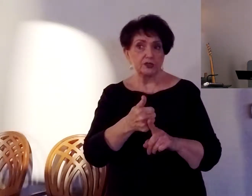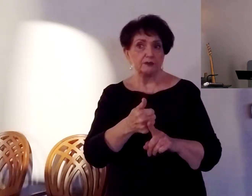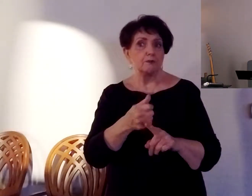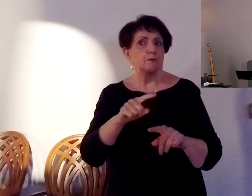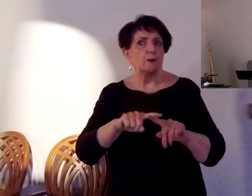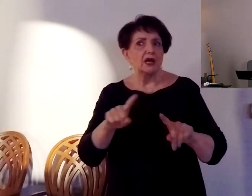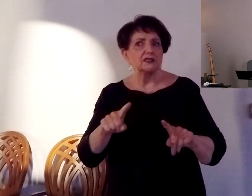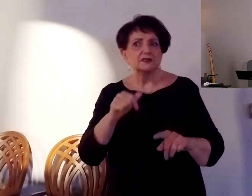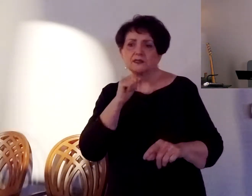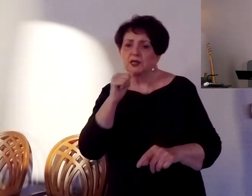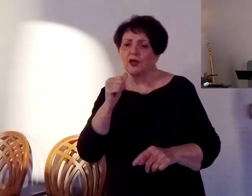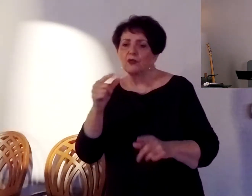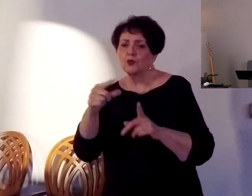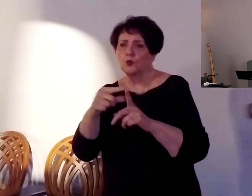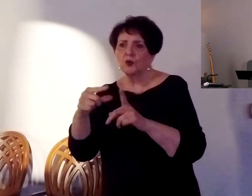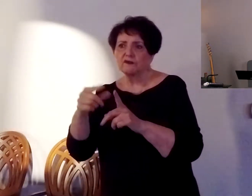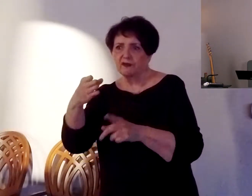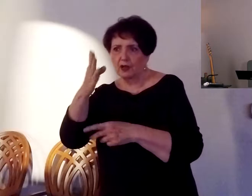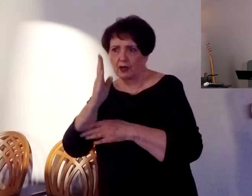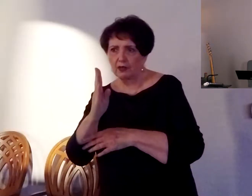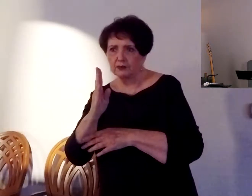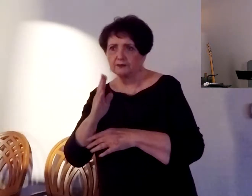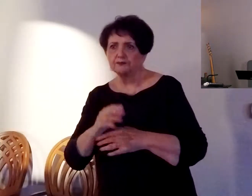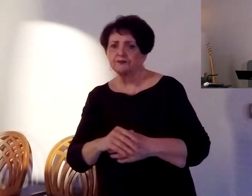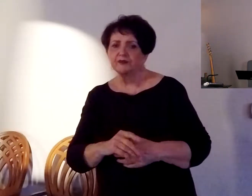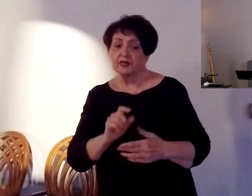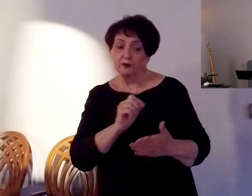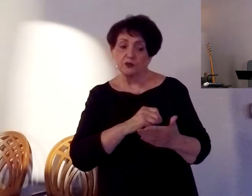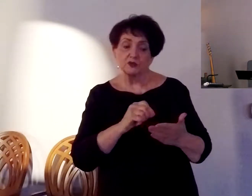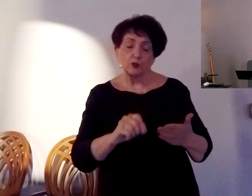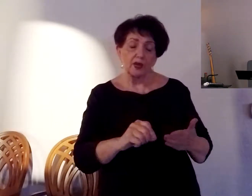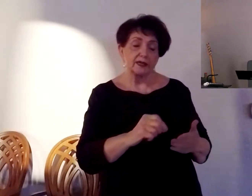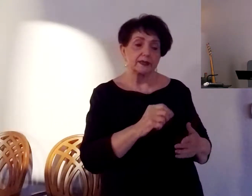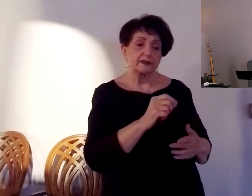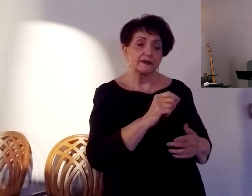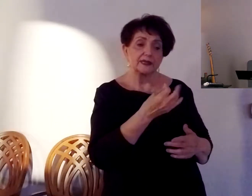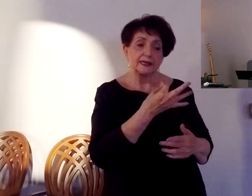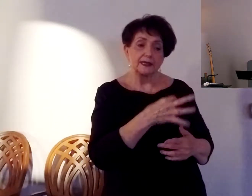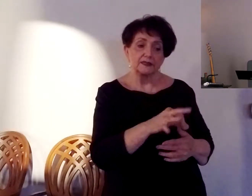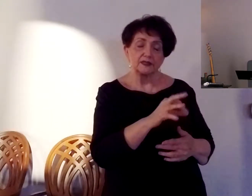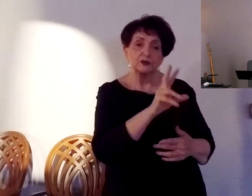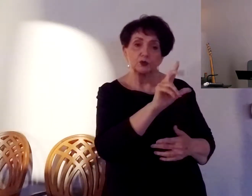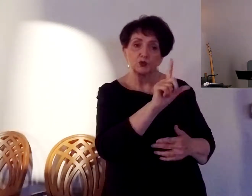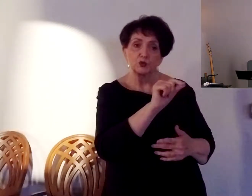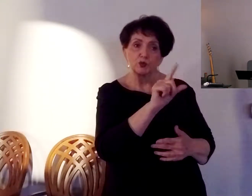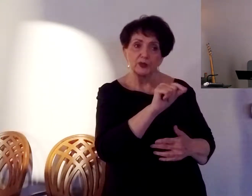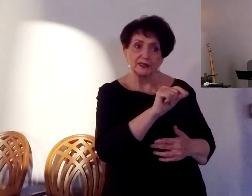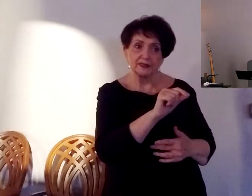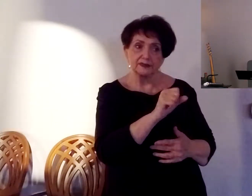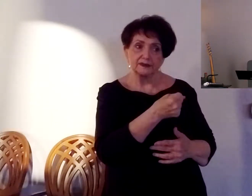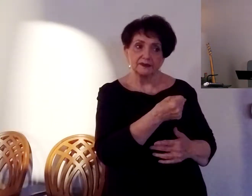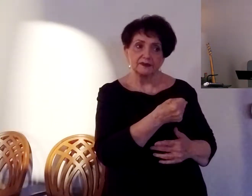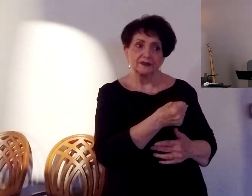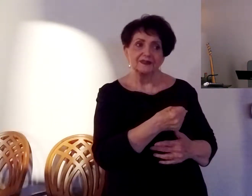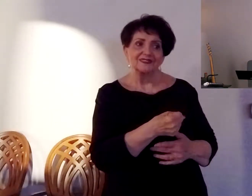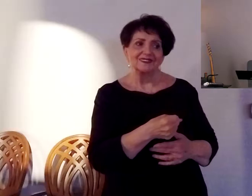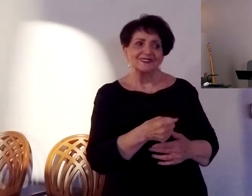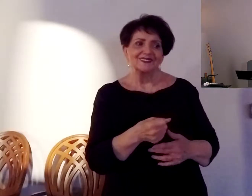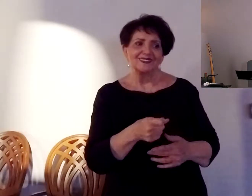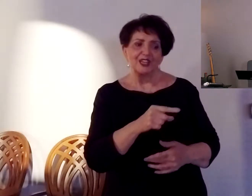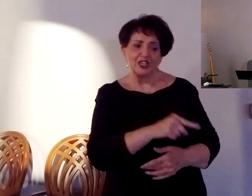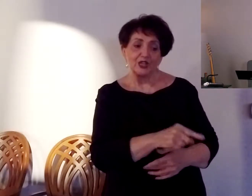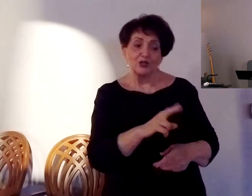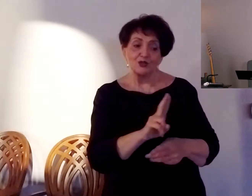And of course we have to remember that he was writing in the 1920s, 1930s, so he's his gender language, which annoys the hell out of me, right?